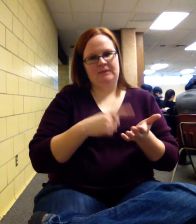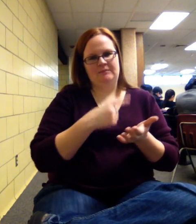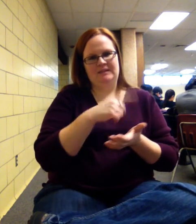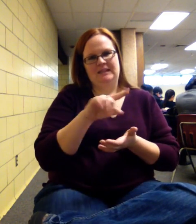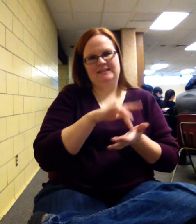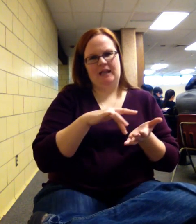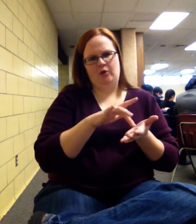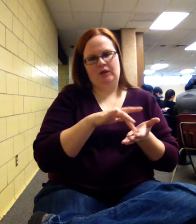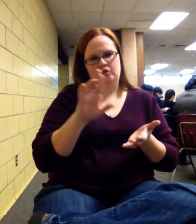little different.